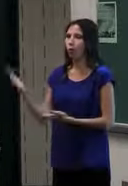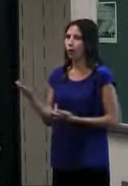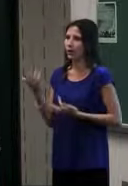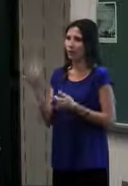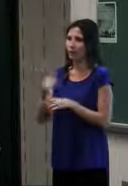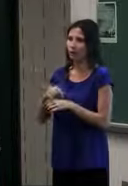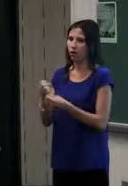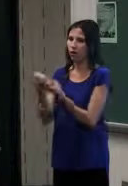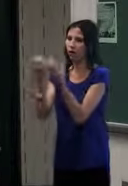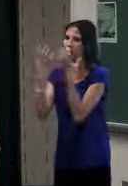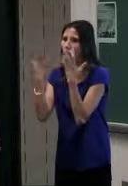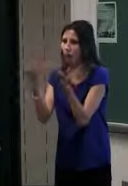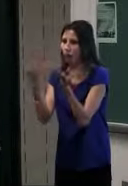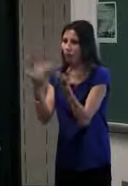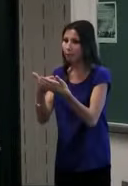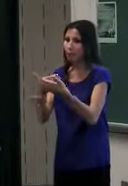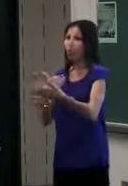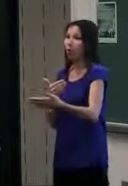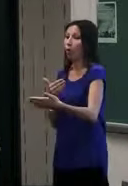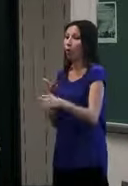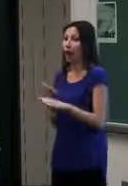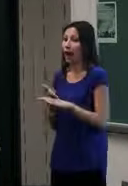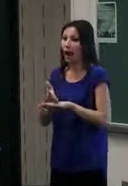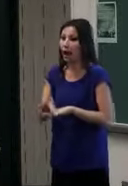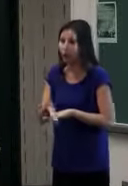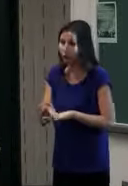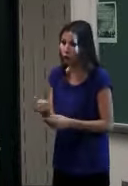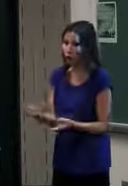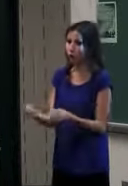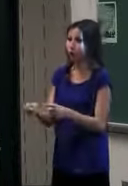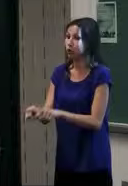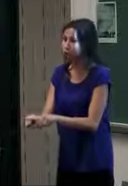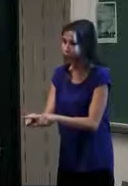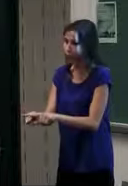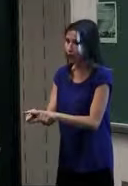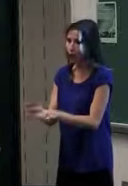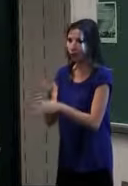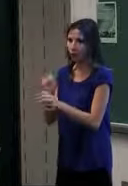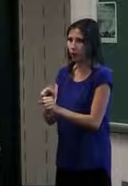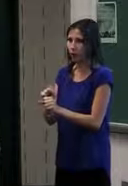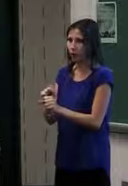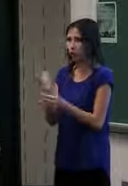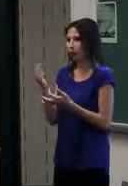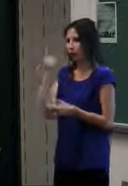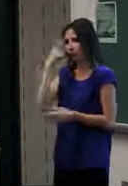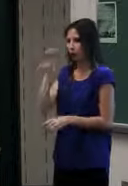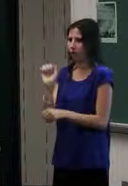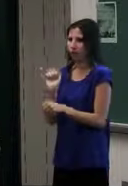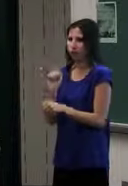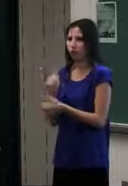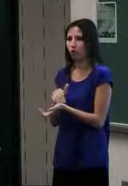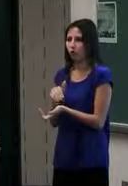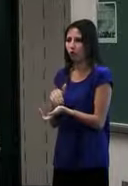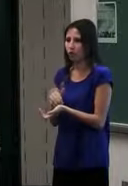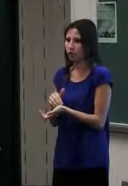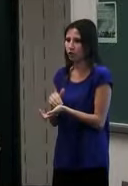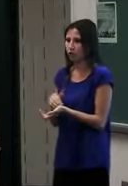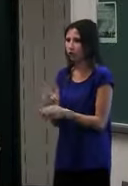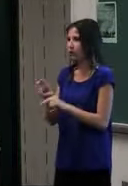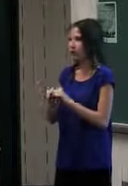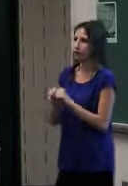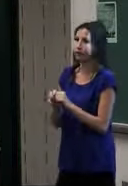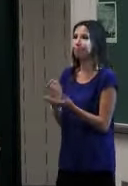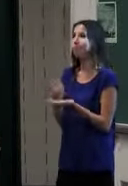time before and after appointments, or during even, like waiting for the doctors and stuff like that, so just sitting and talking, like